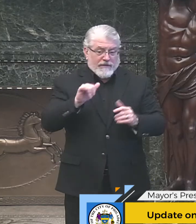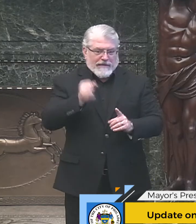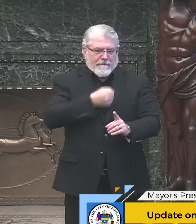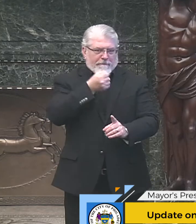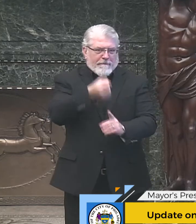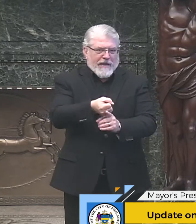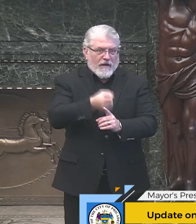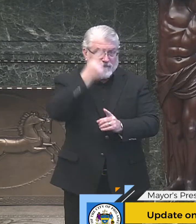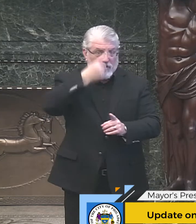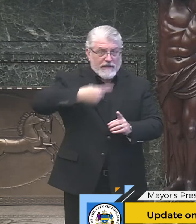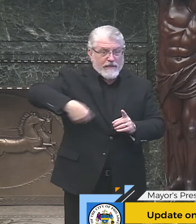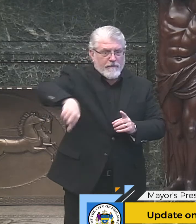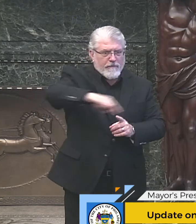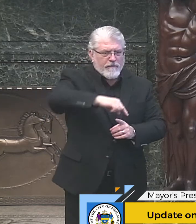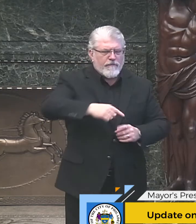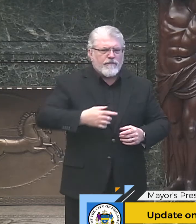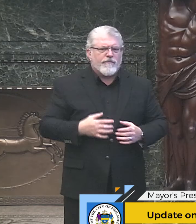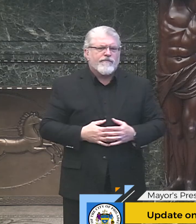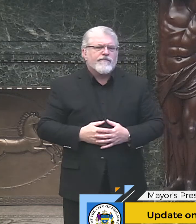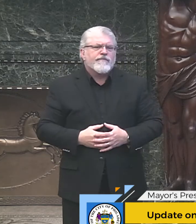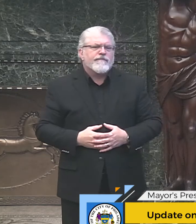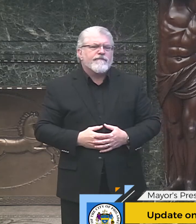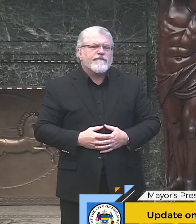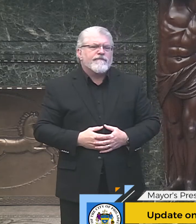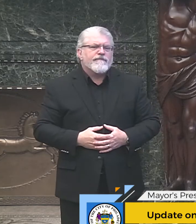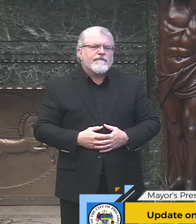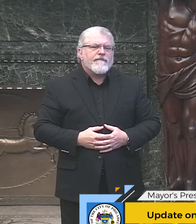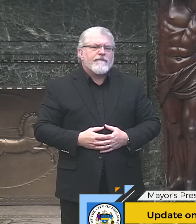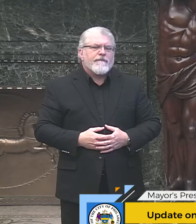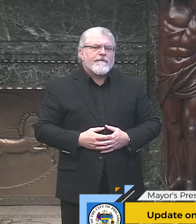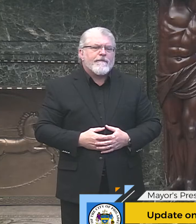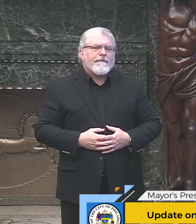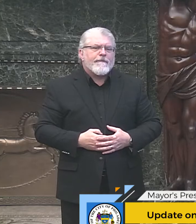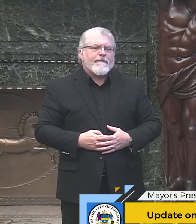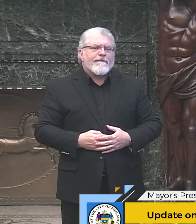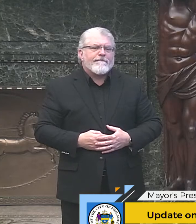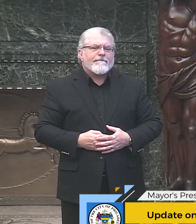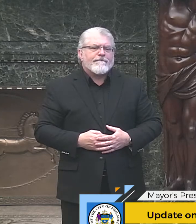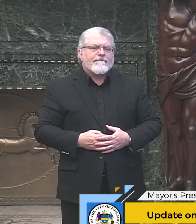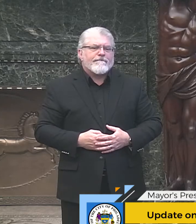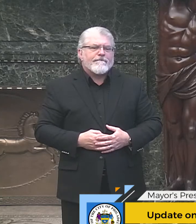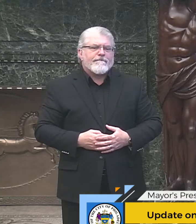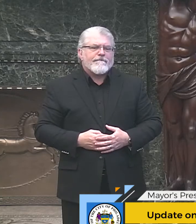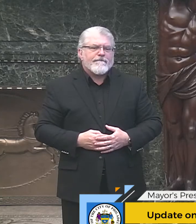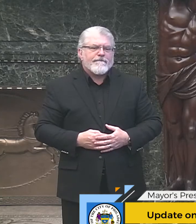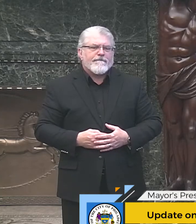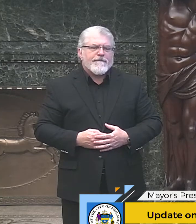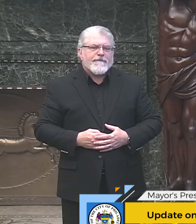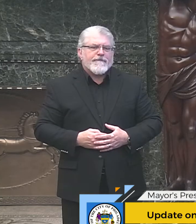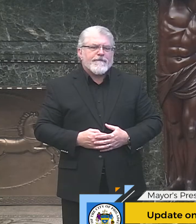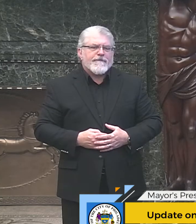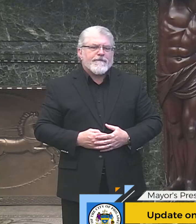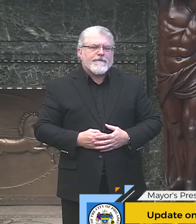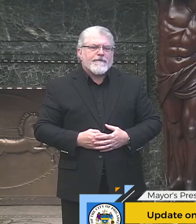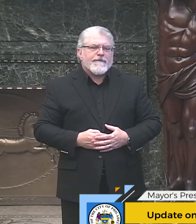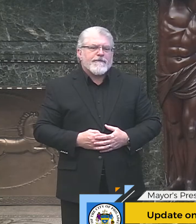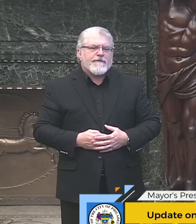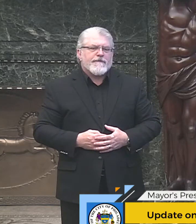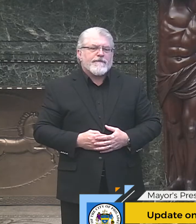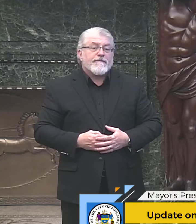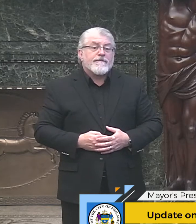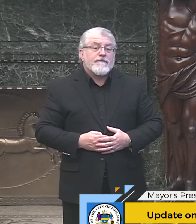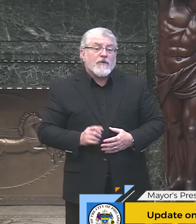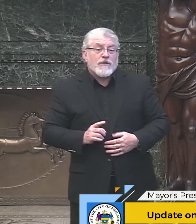Let's see. About 30,000 union construction tradesmen in the Philadelphia area, were working before